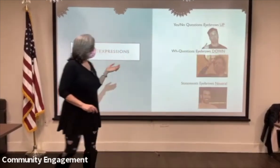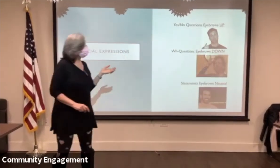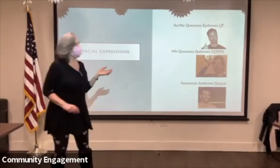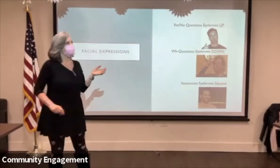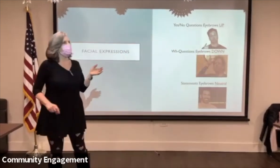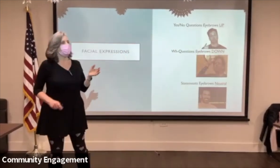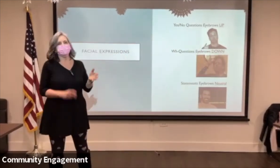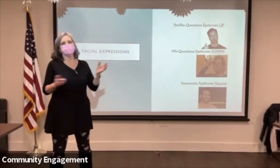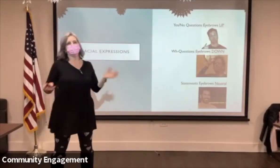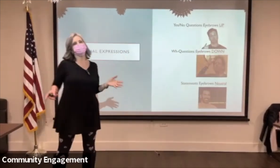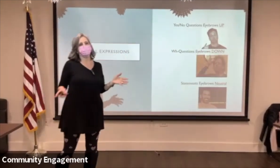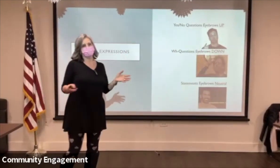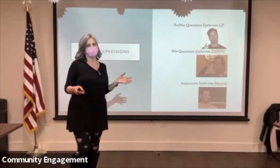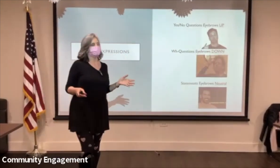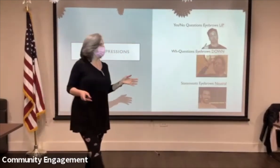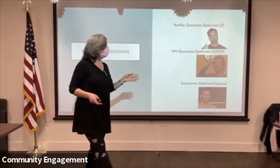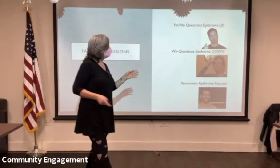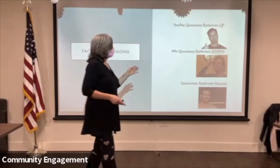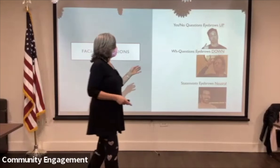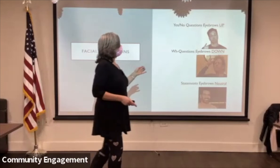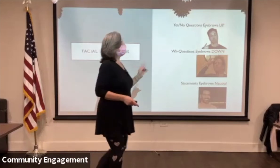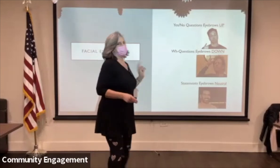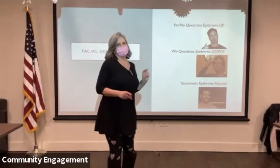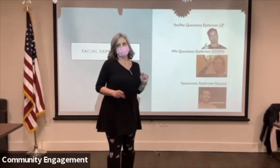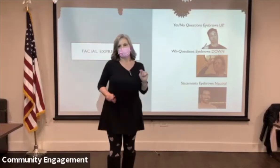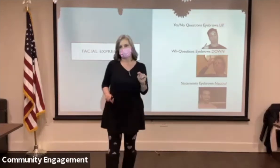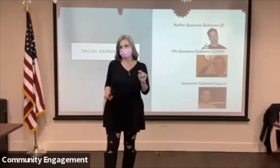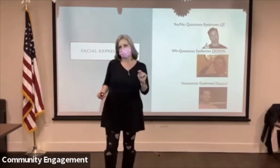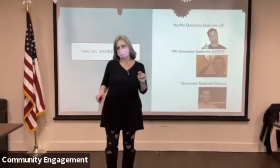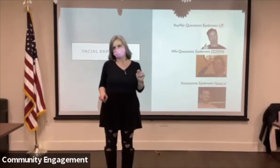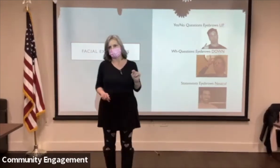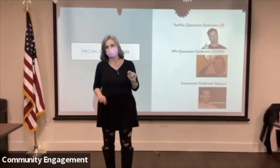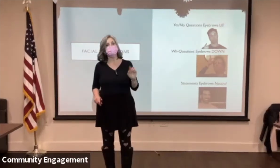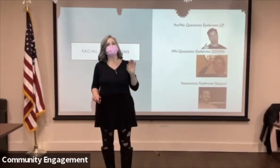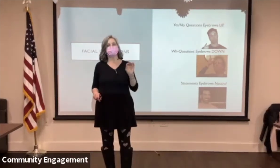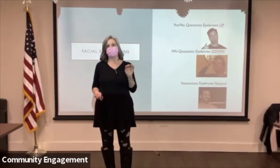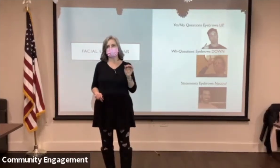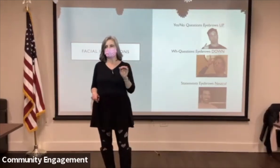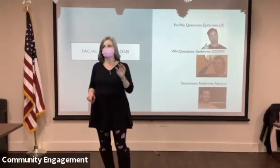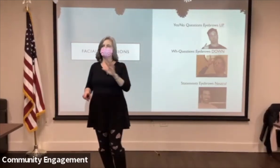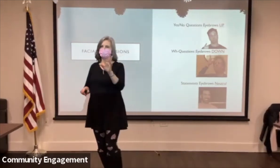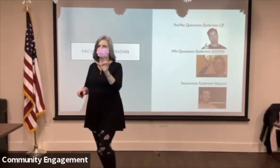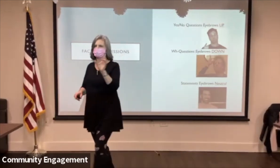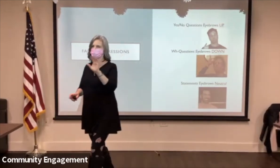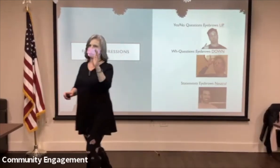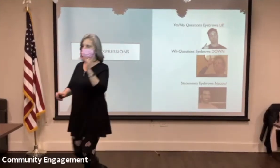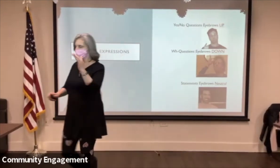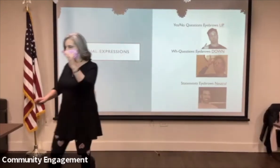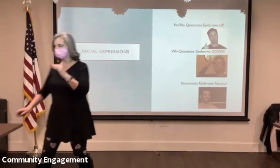he just only knows deaf culture. He won Dancing with the Stars. He's profoundly deaf. So before I start to touch on the